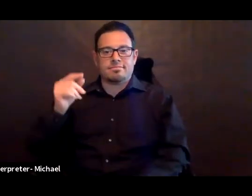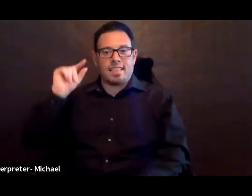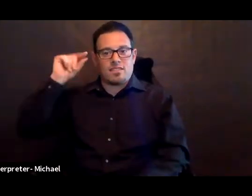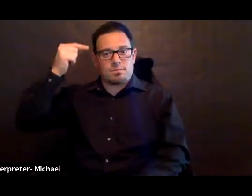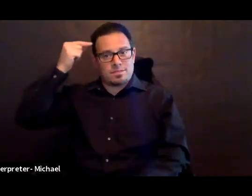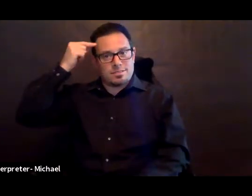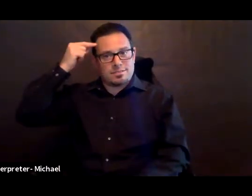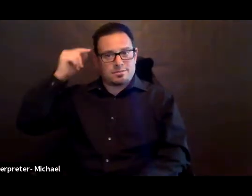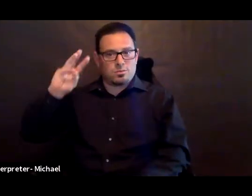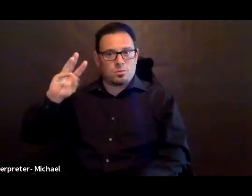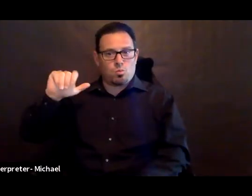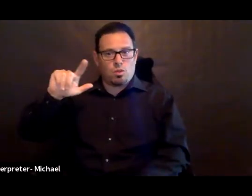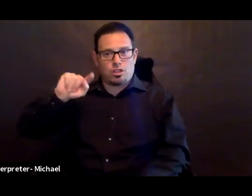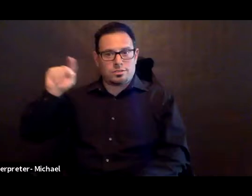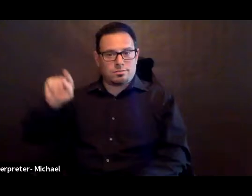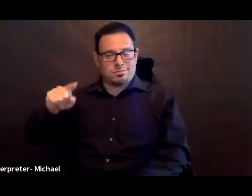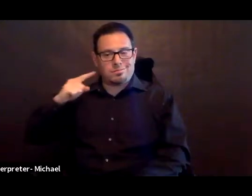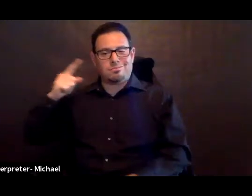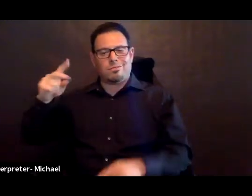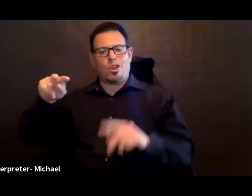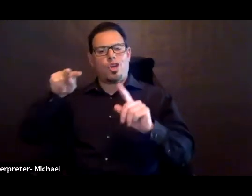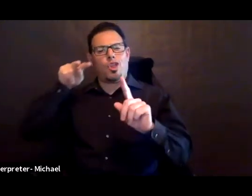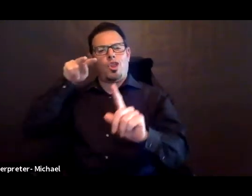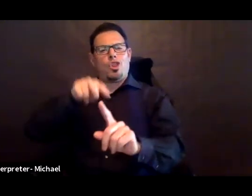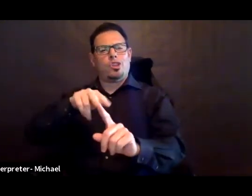avoid having to go back to some of those more,